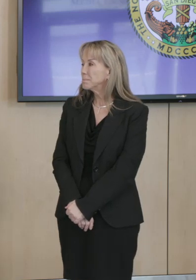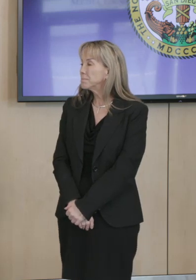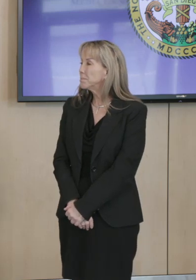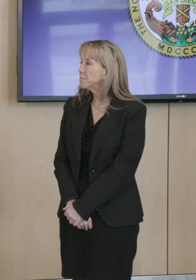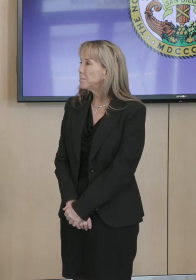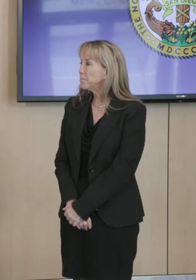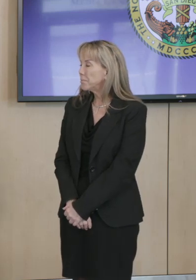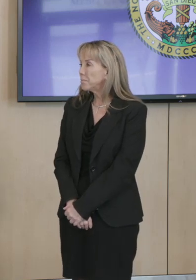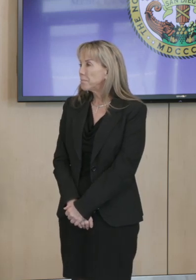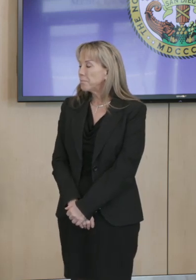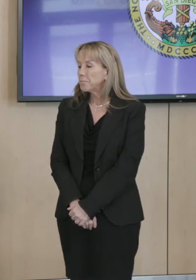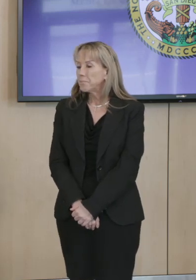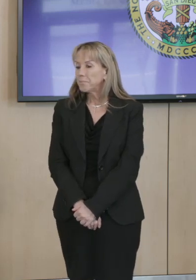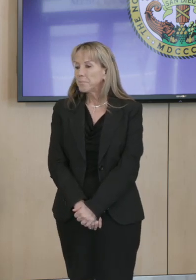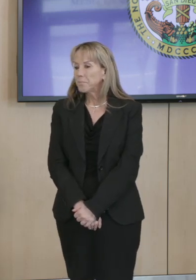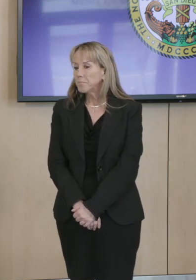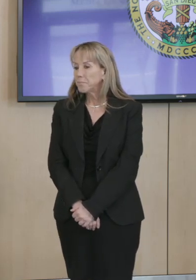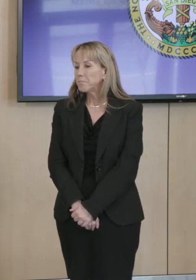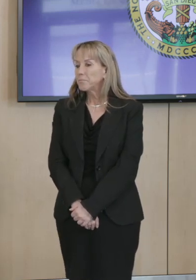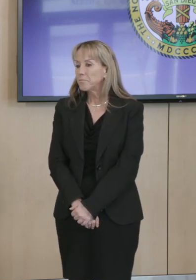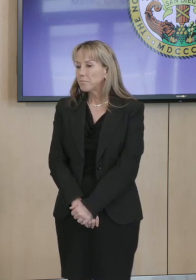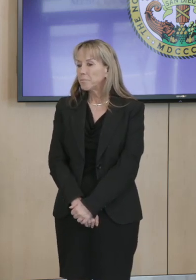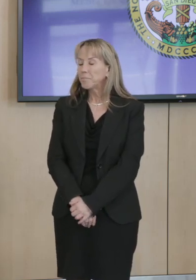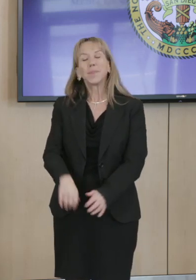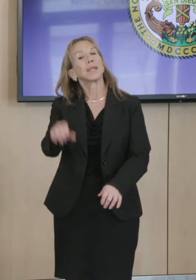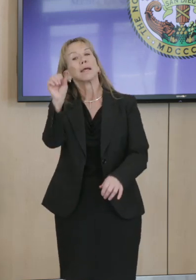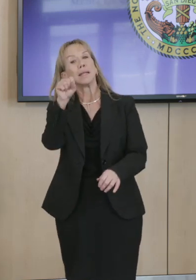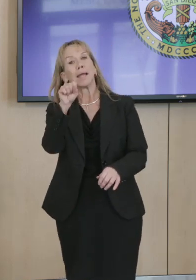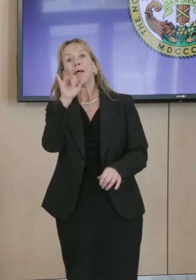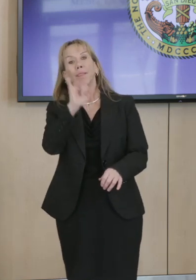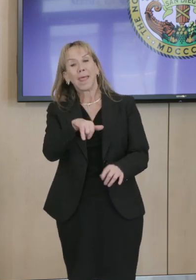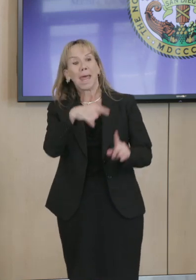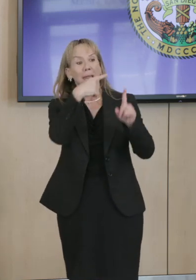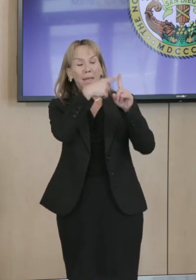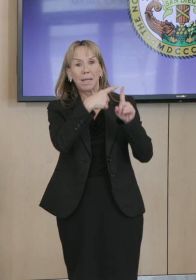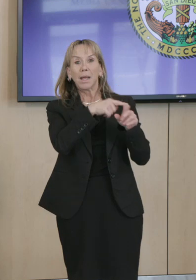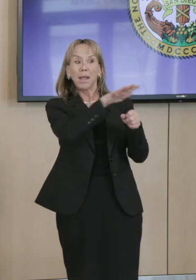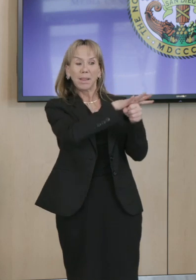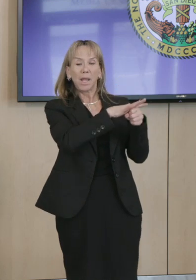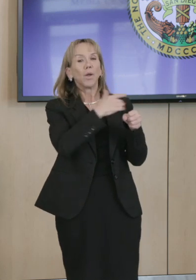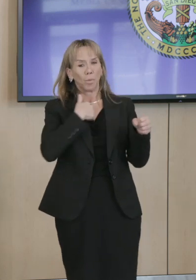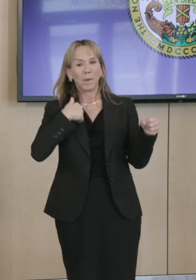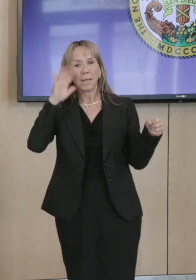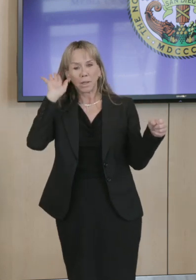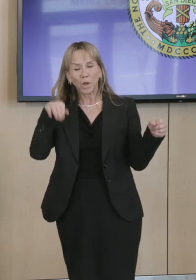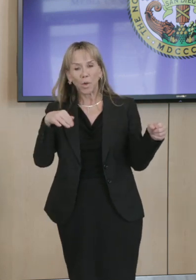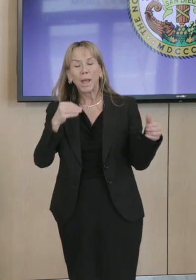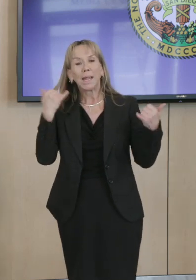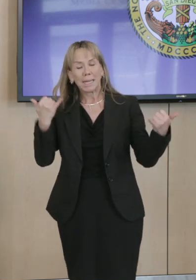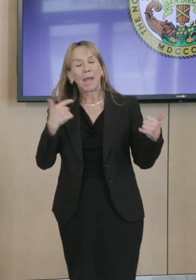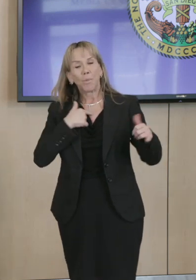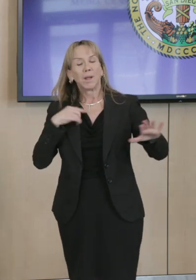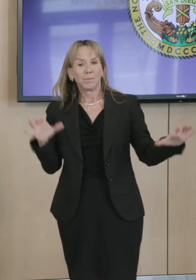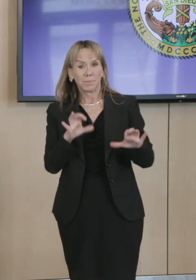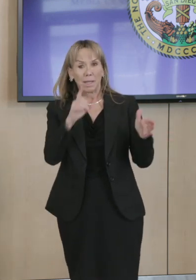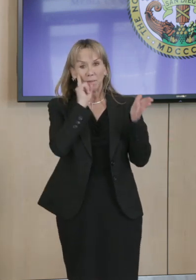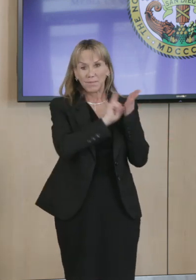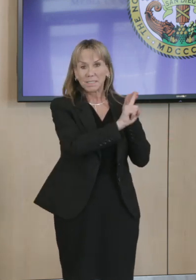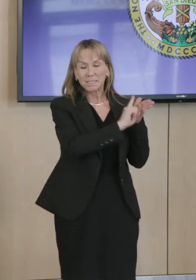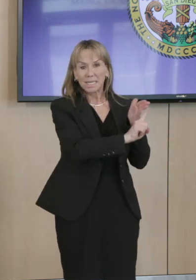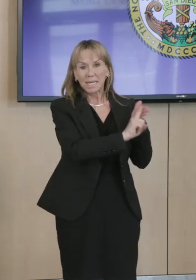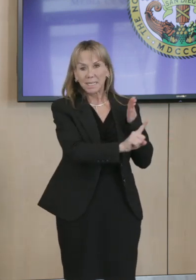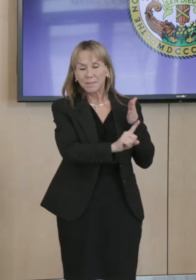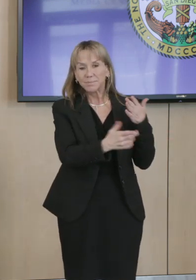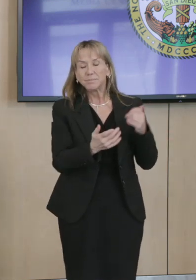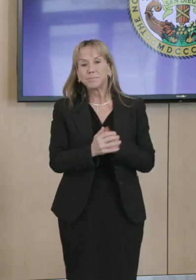Yes, the cases that are at that location are known to us, and we are under an active investigation